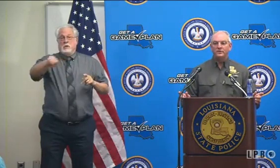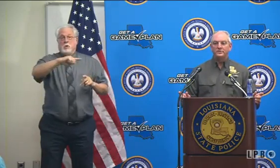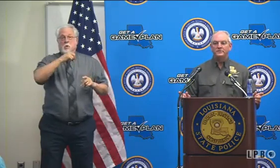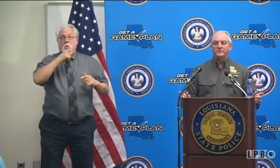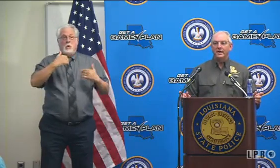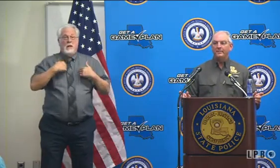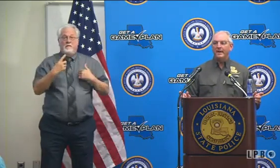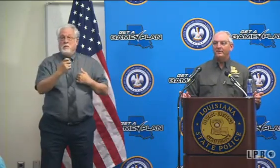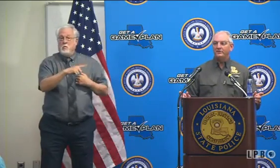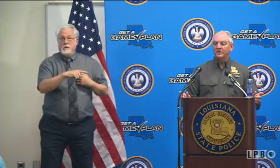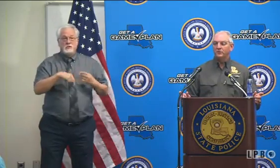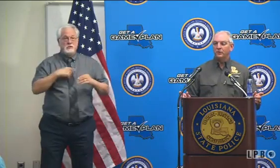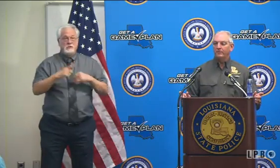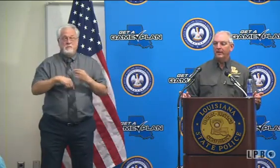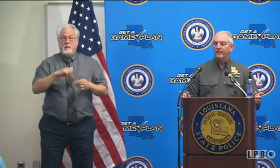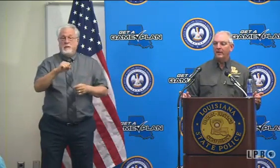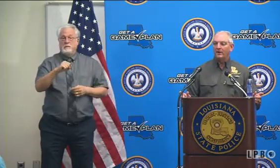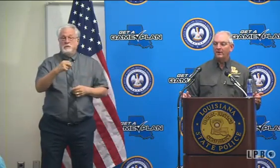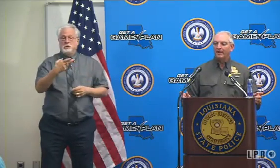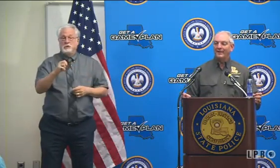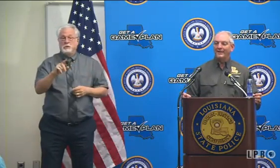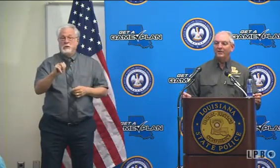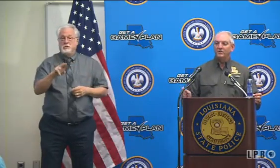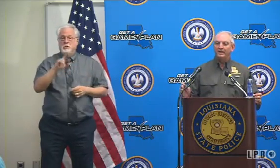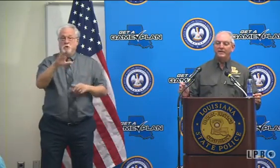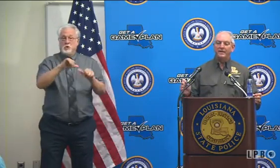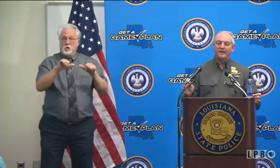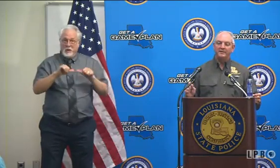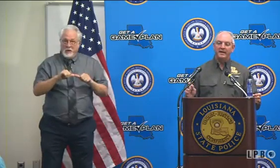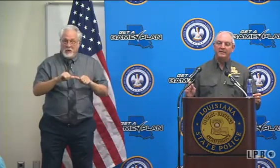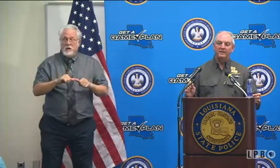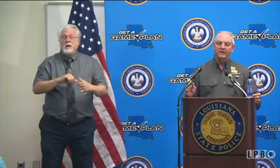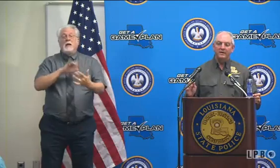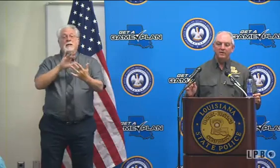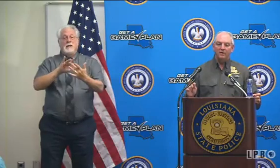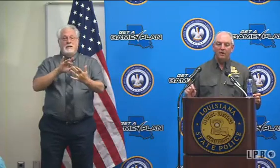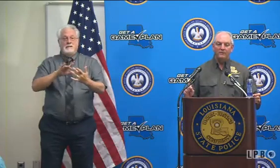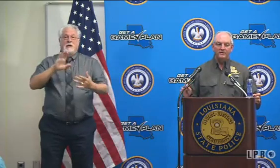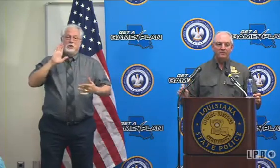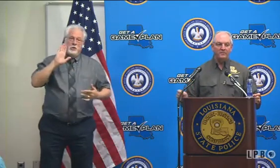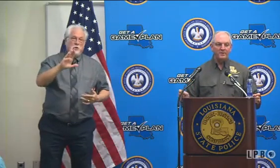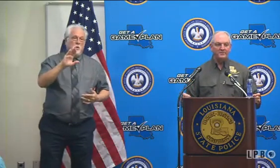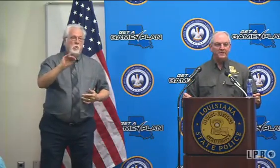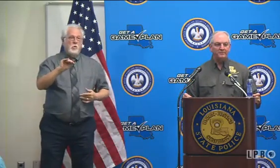have questions about the sheltering plan in their area, again, you need to contact